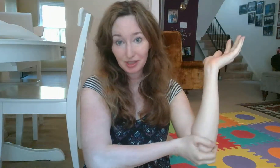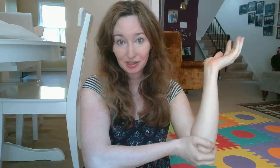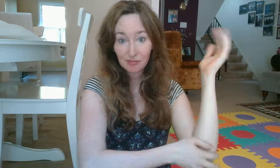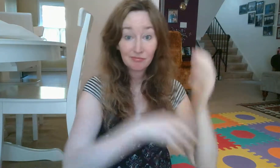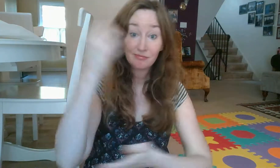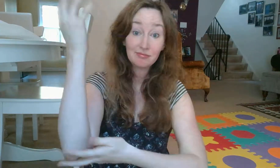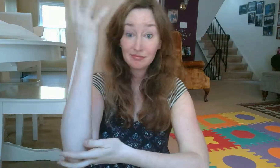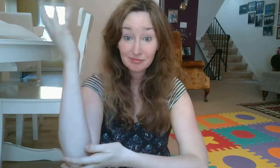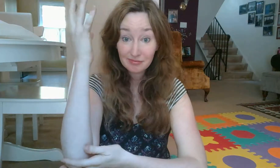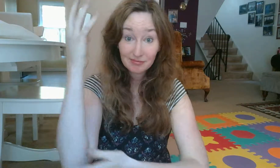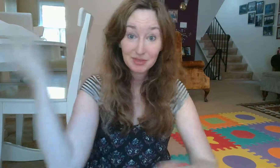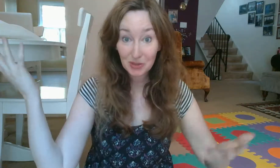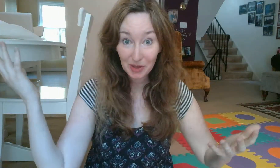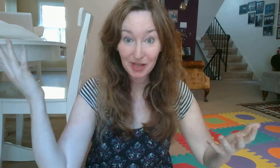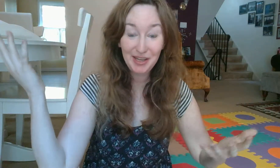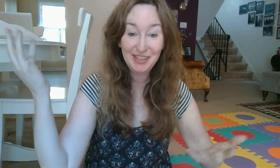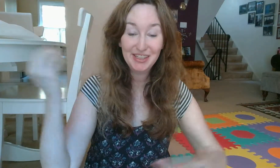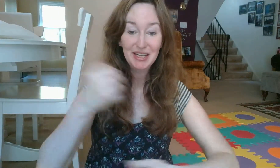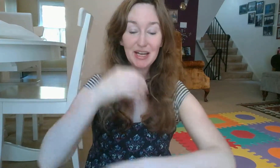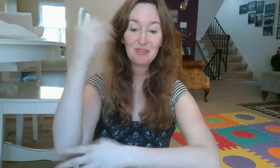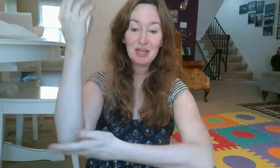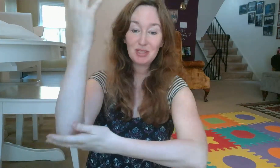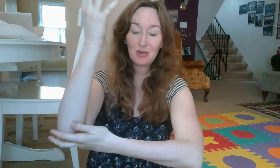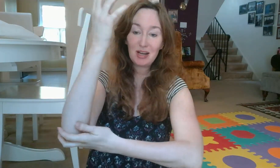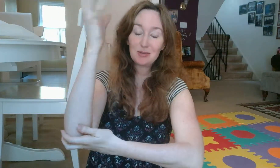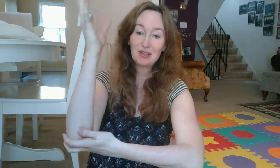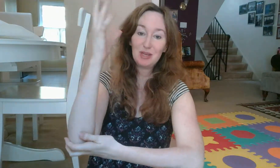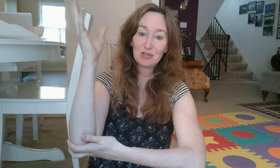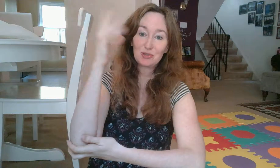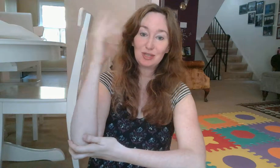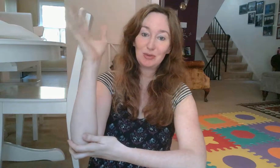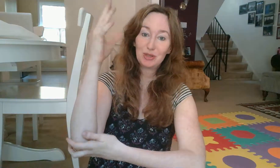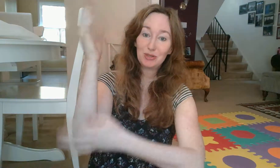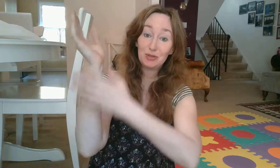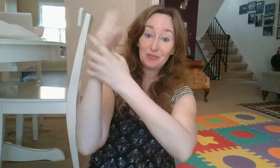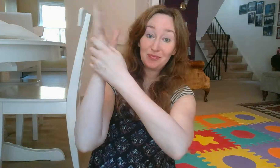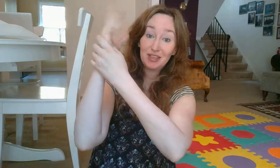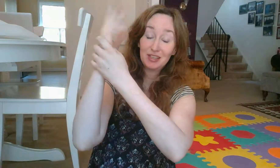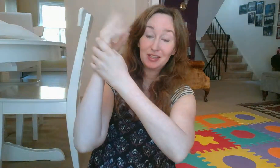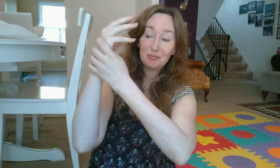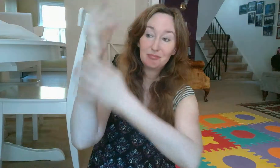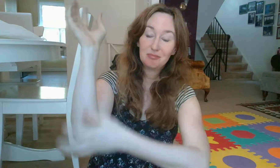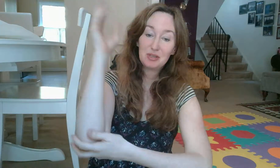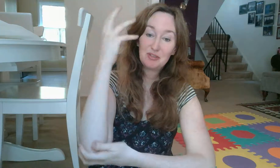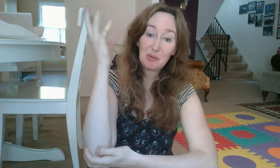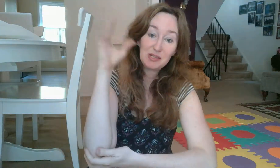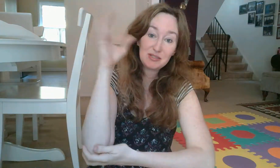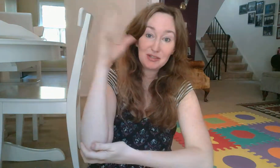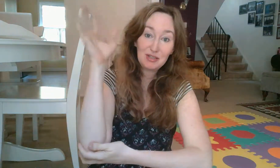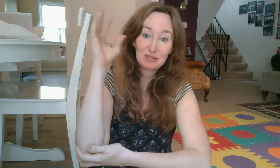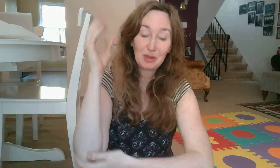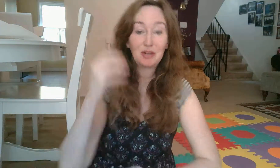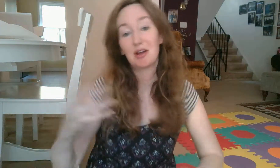tree. Either way, I've made the ground and I've made a tree with a little bunch of branches and leaves swaying around.